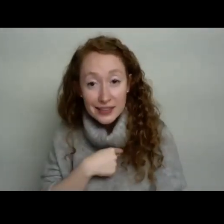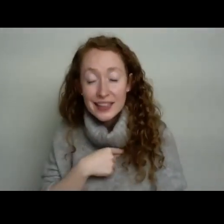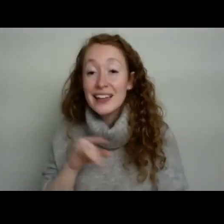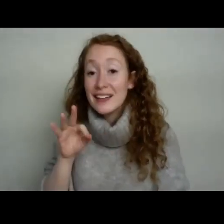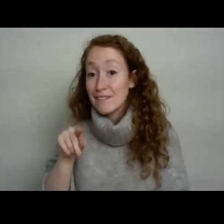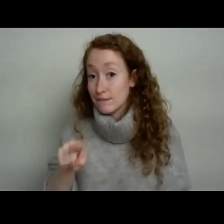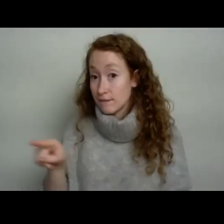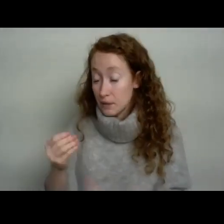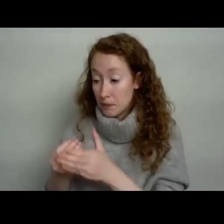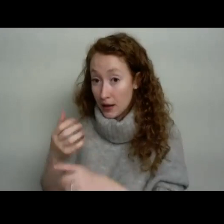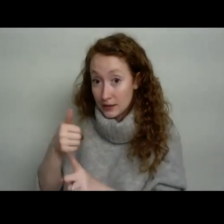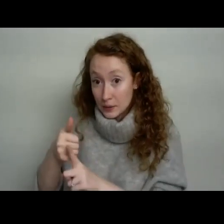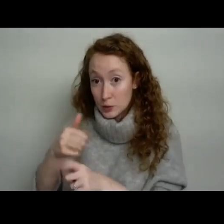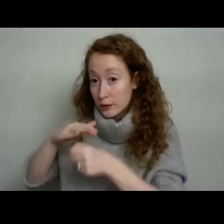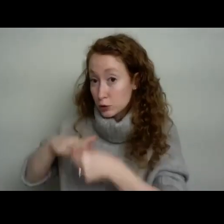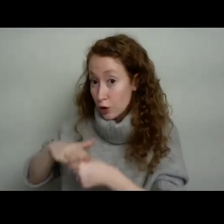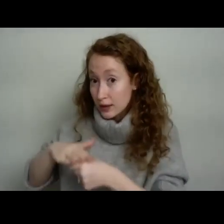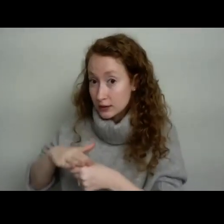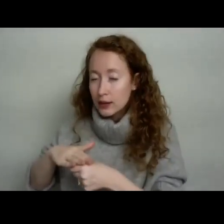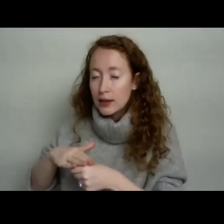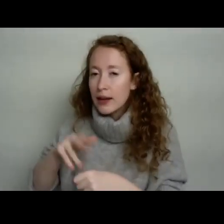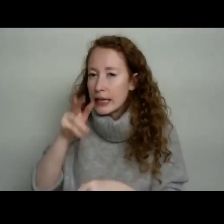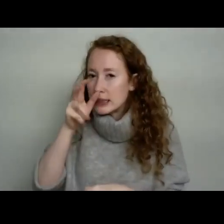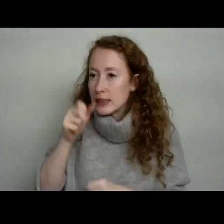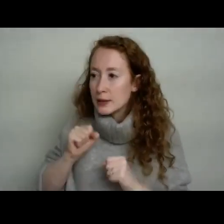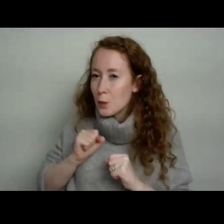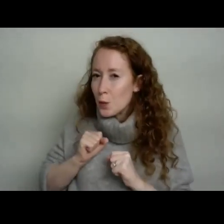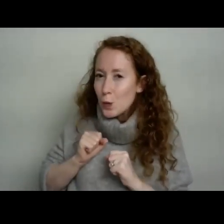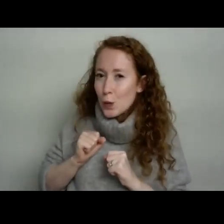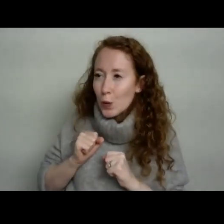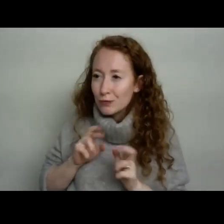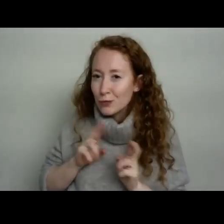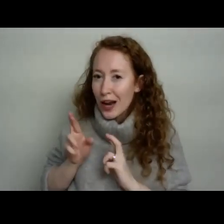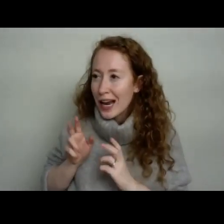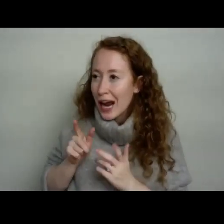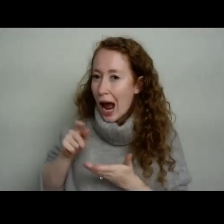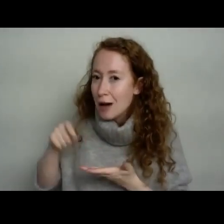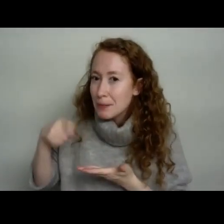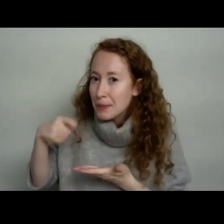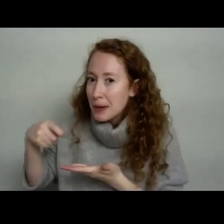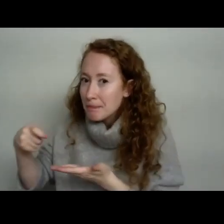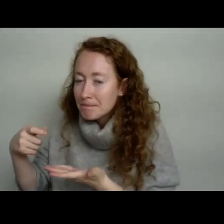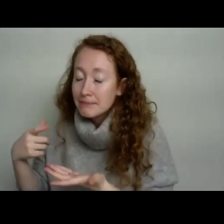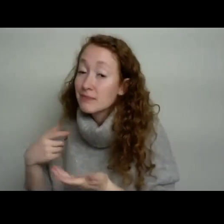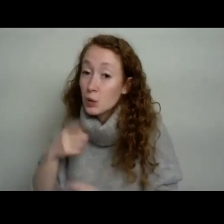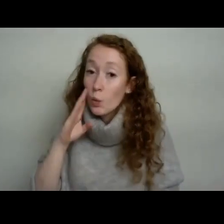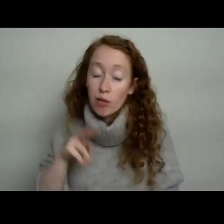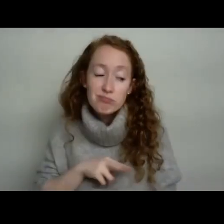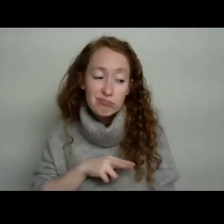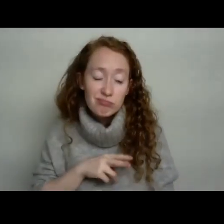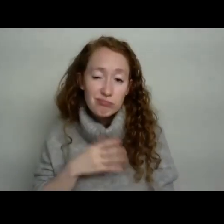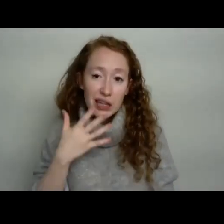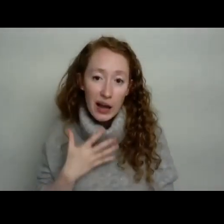it. It is the stressed potatoes that get the Colorado potato beetles first, and it will be your most stressed,